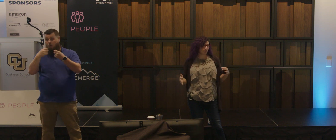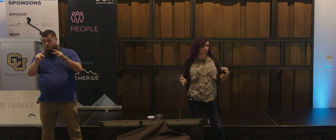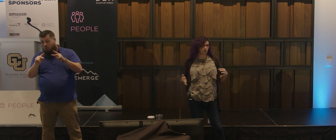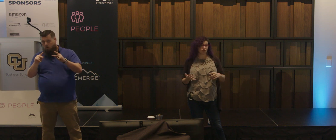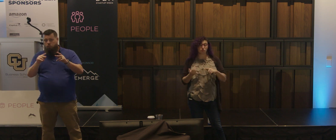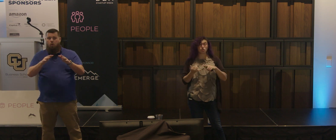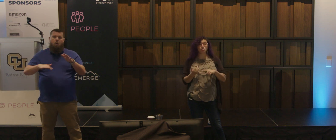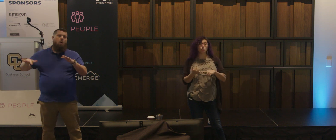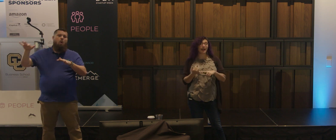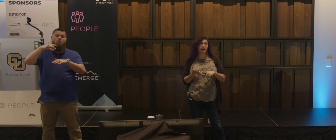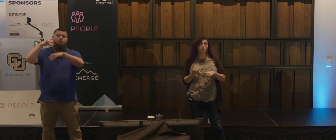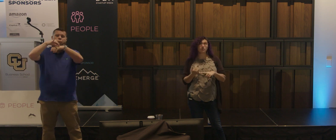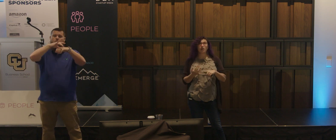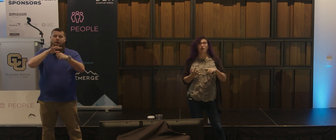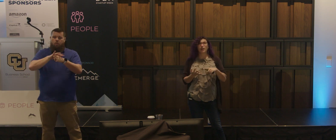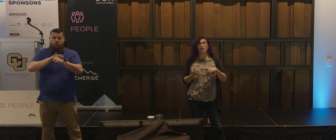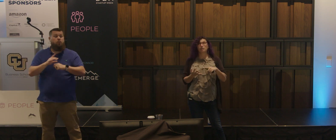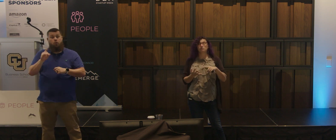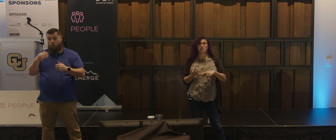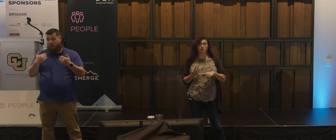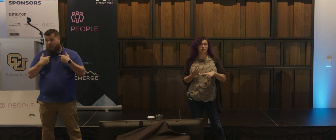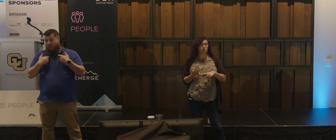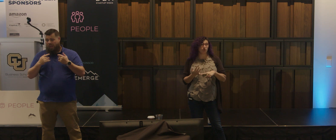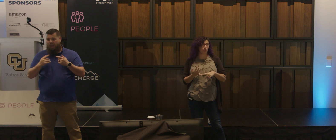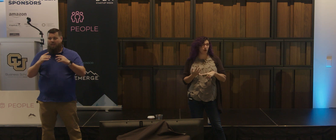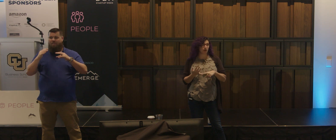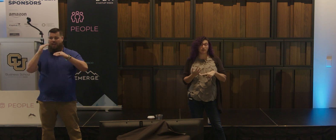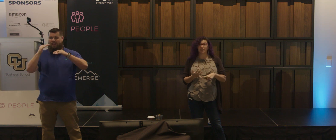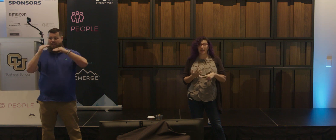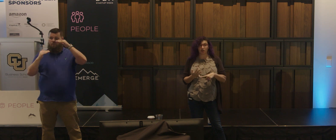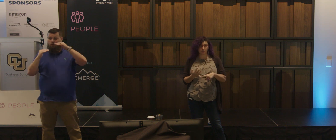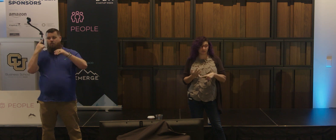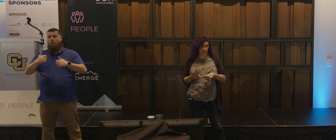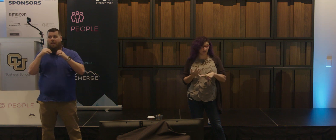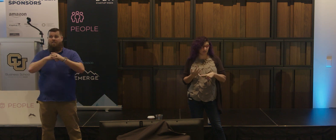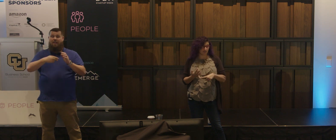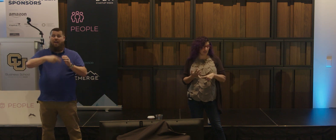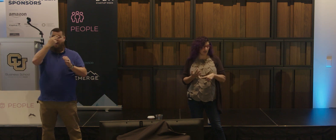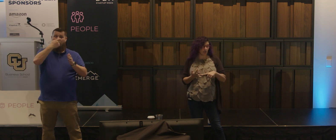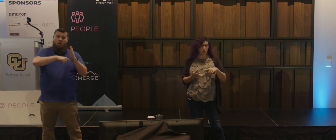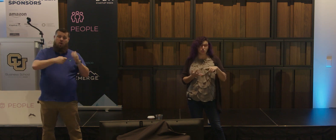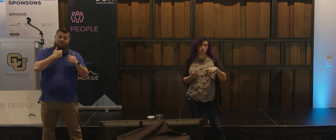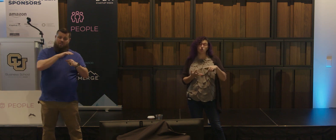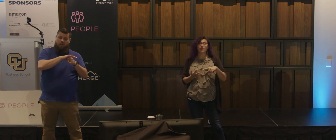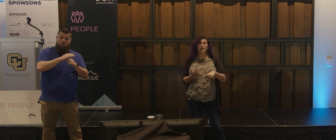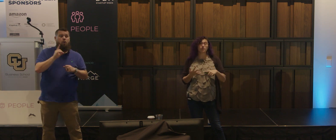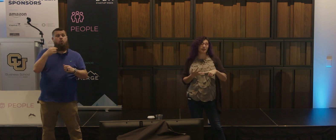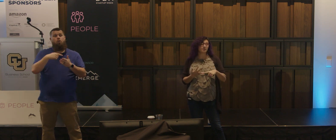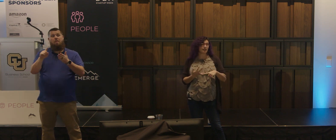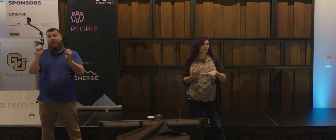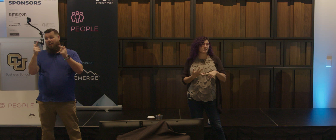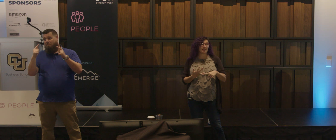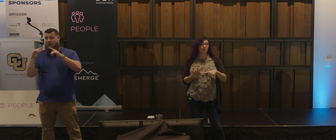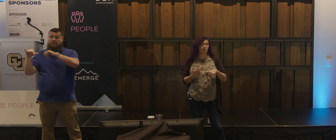across geographic regions? Do you have a differential for living in a higher cost of living area? Do you pay